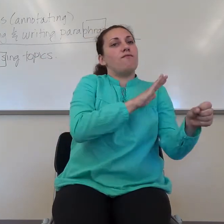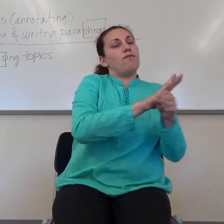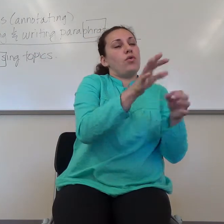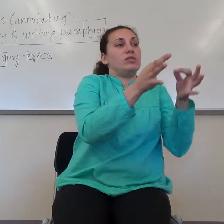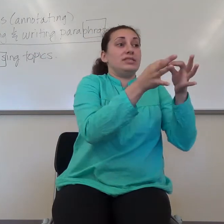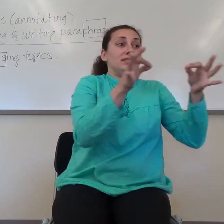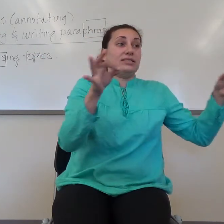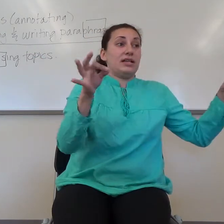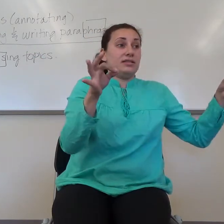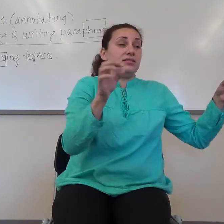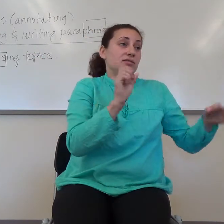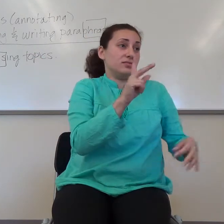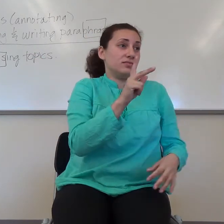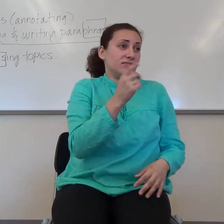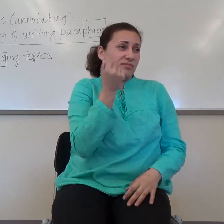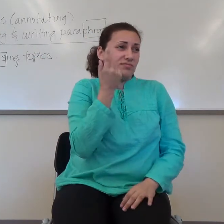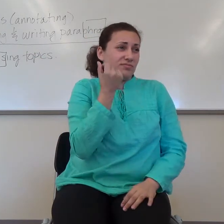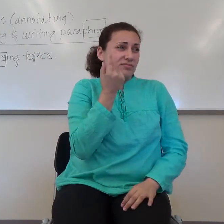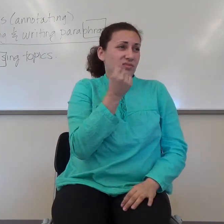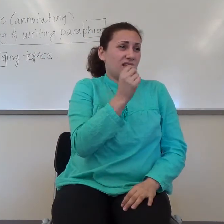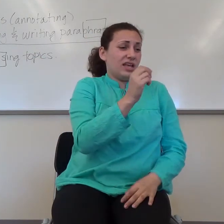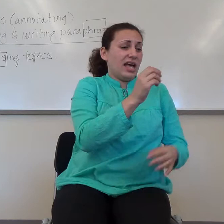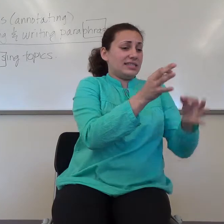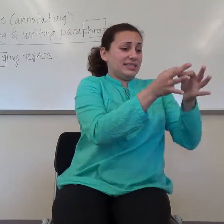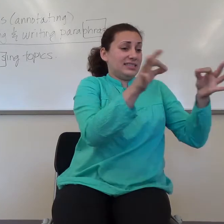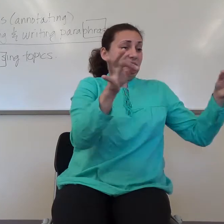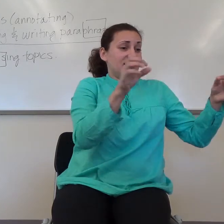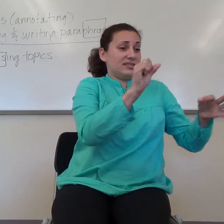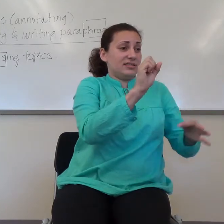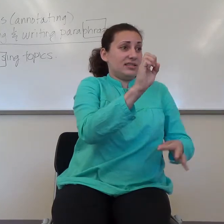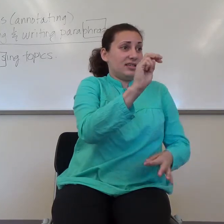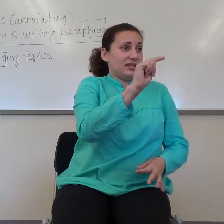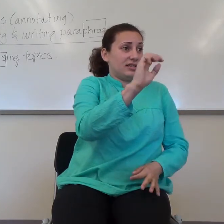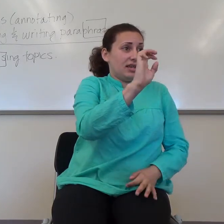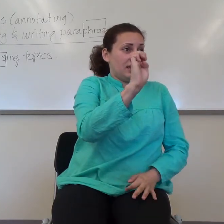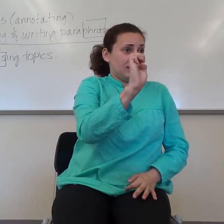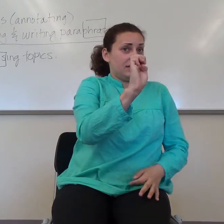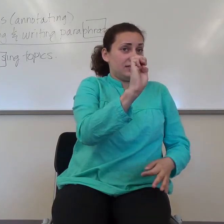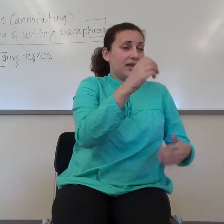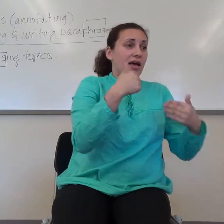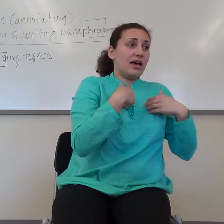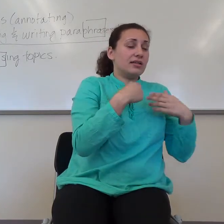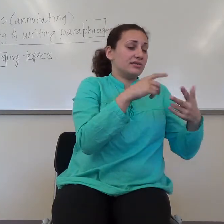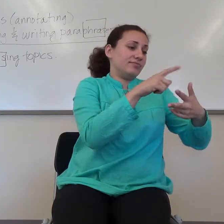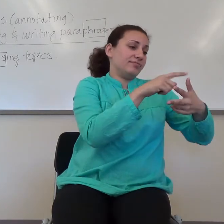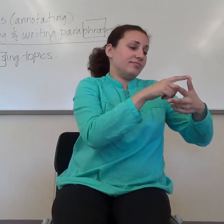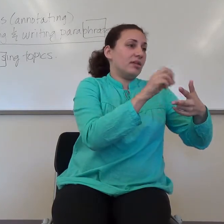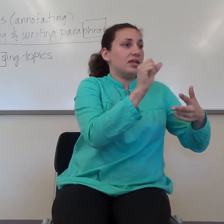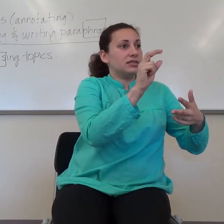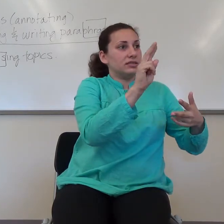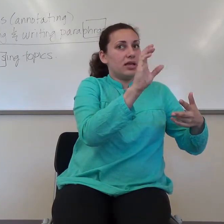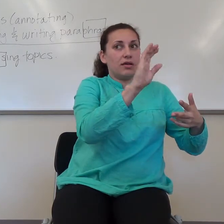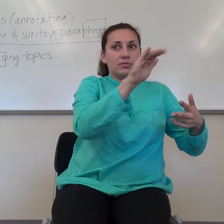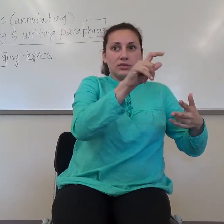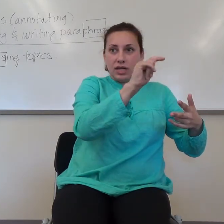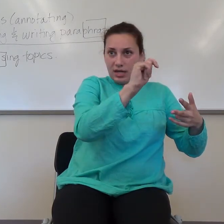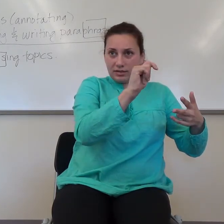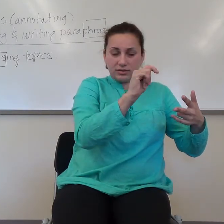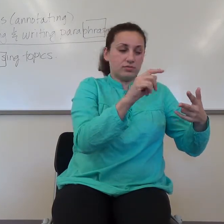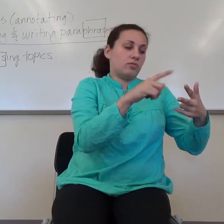sense? Yeah. A sentence has a subject, verb, complete idea, but remember, and we talked about that a little bit with the incomplete